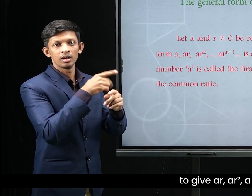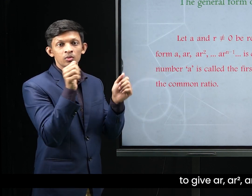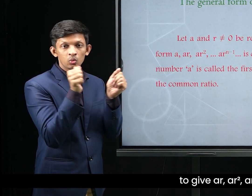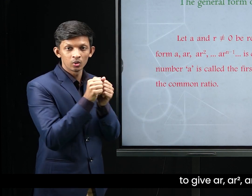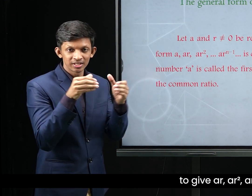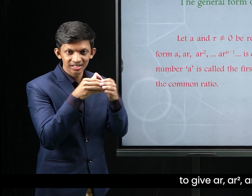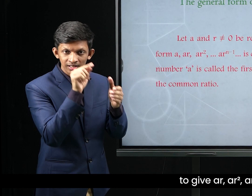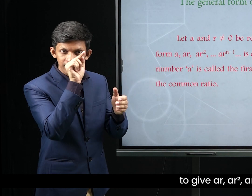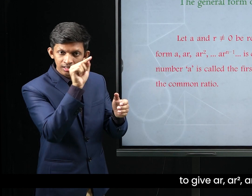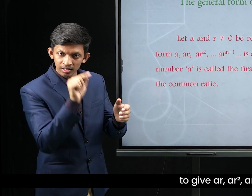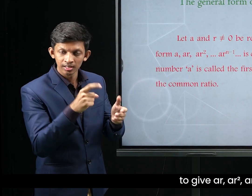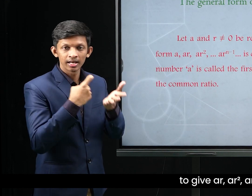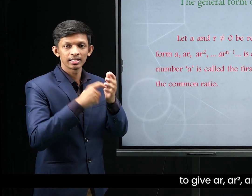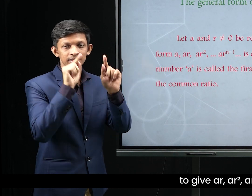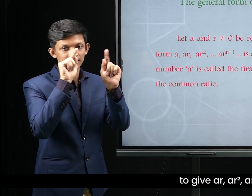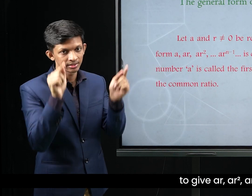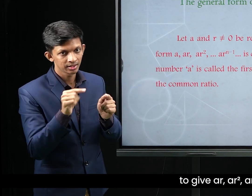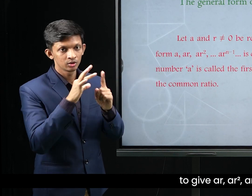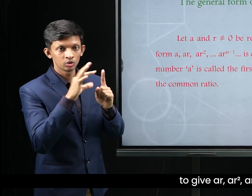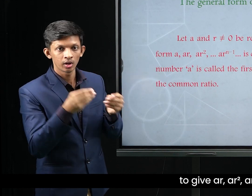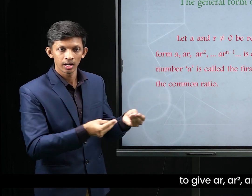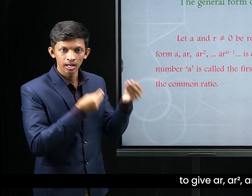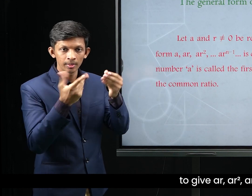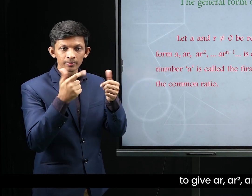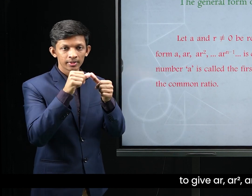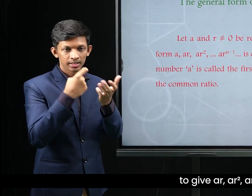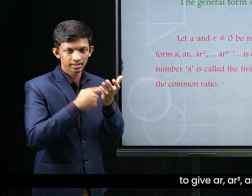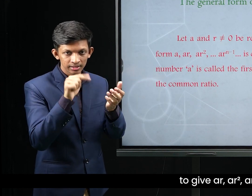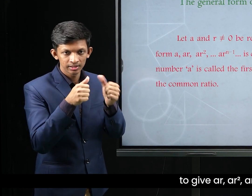give AR, AR square, AR cube, so on.